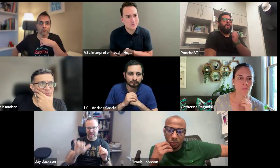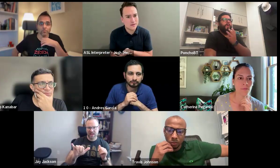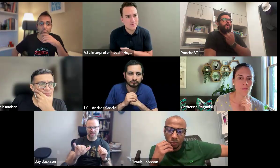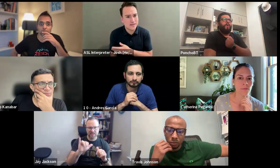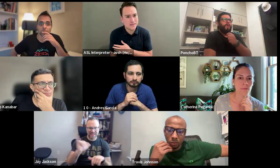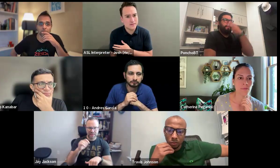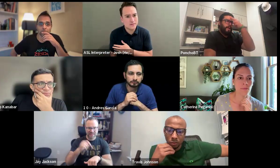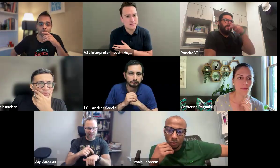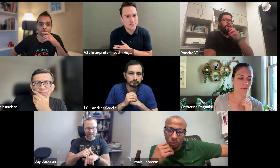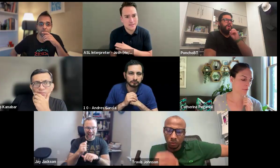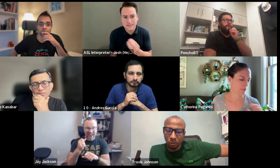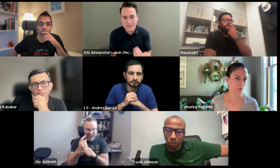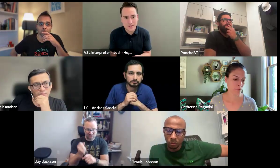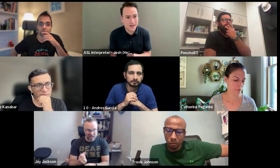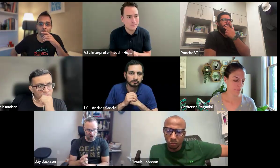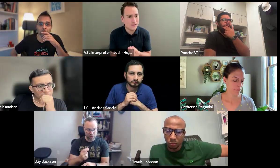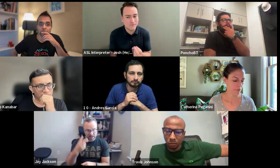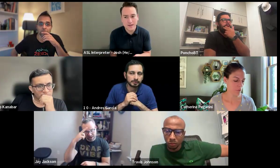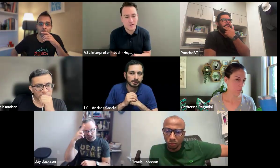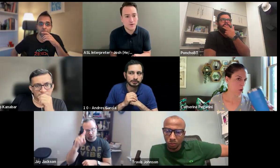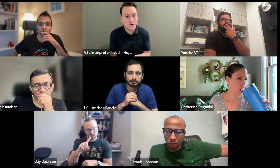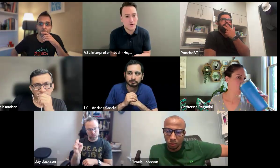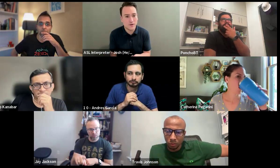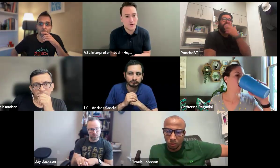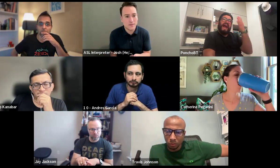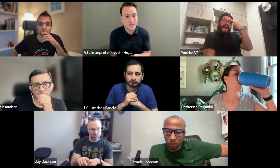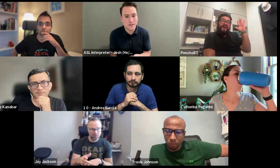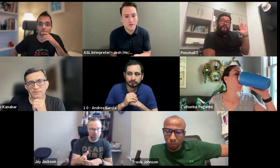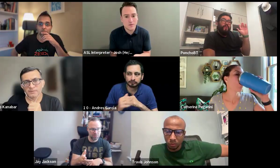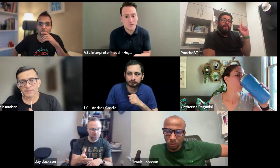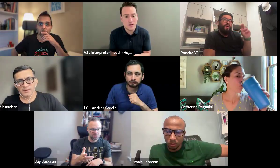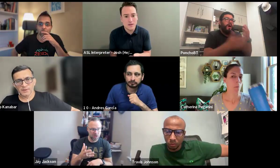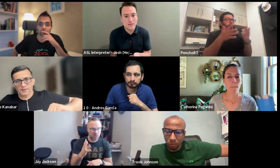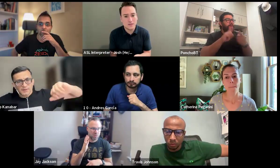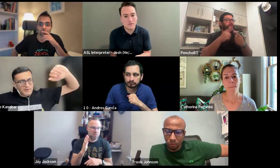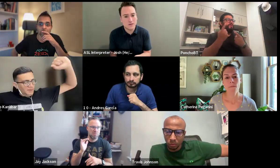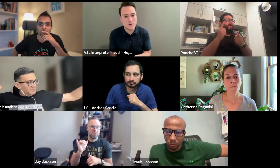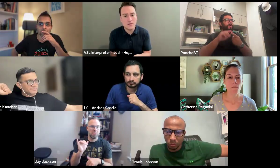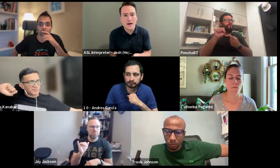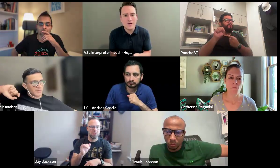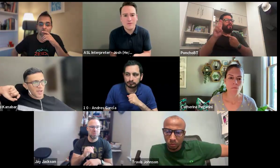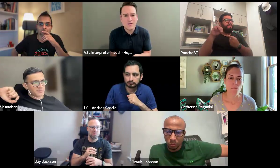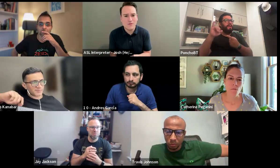AWS event. Is it the same time every year in Mexico? This is Alfonso. I don't